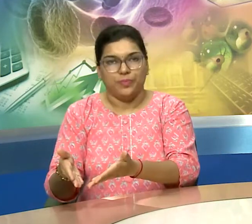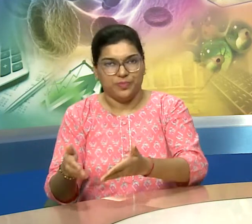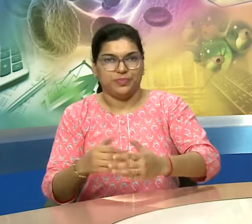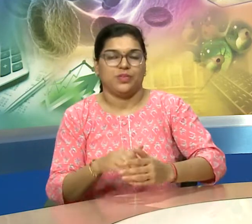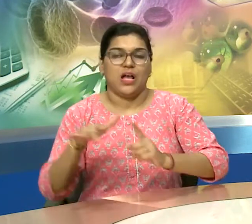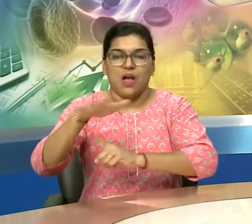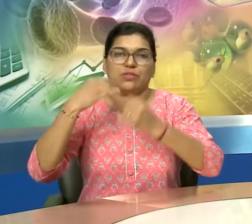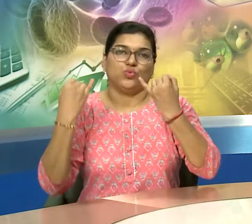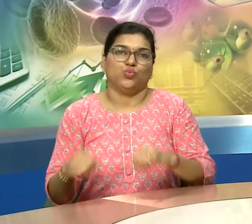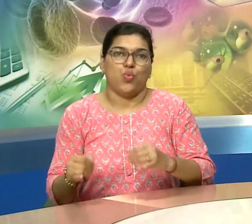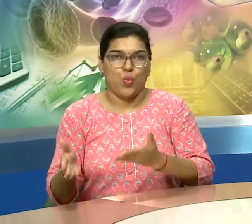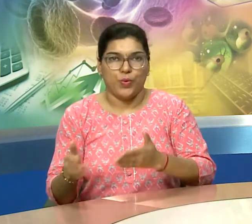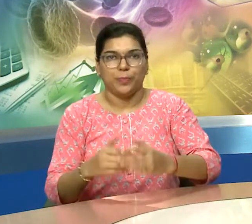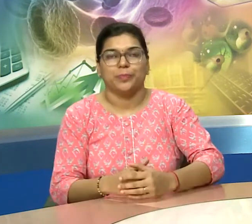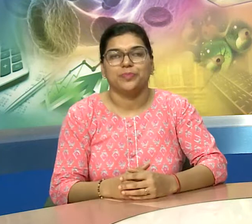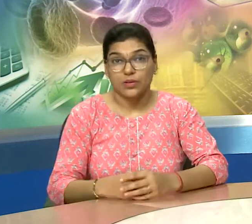water bodies and land areas.